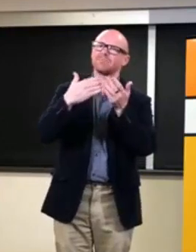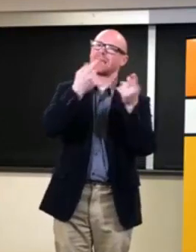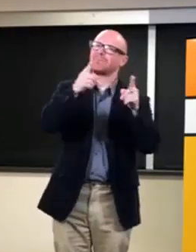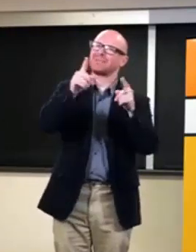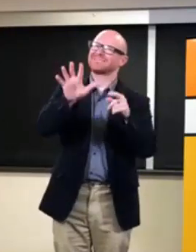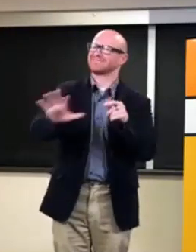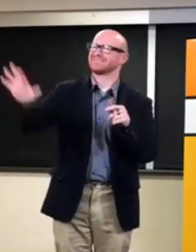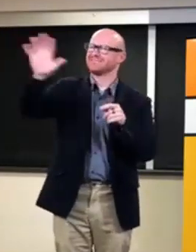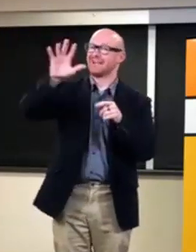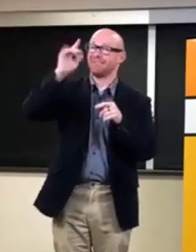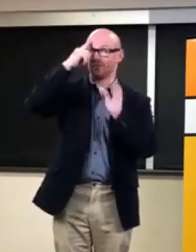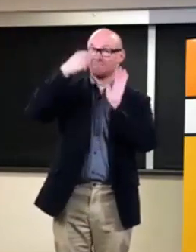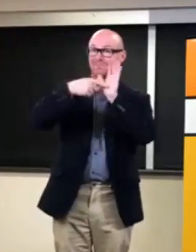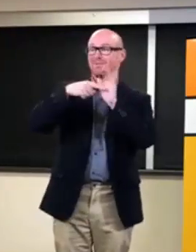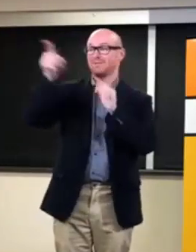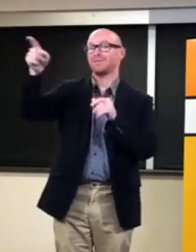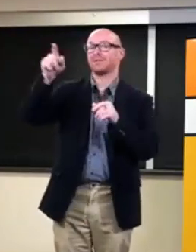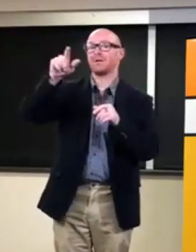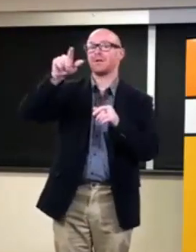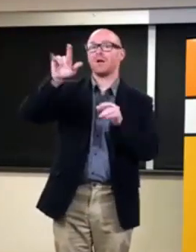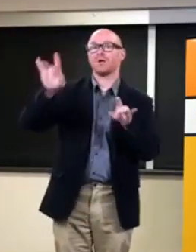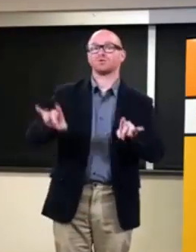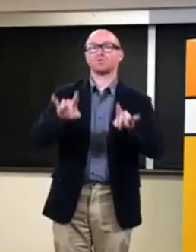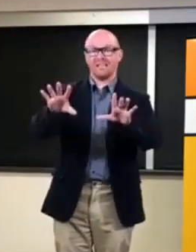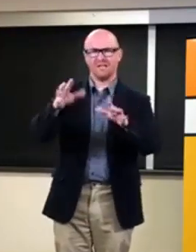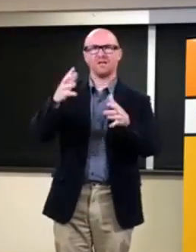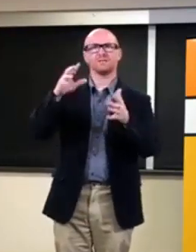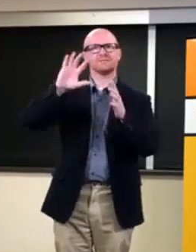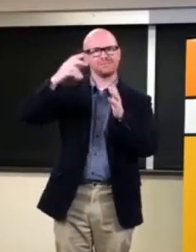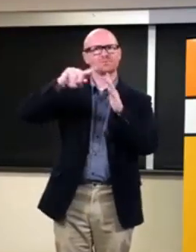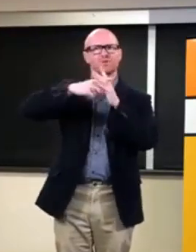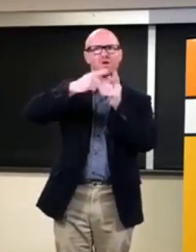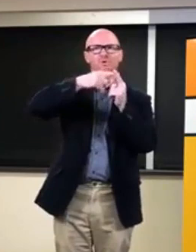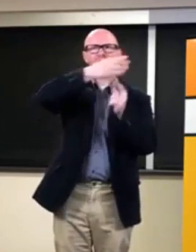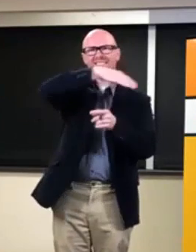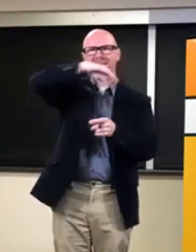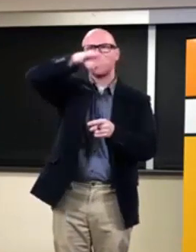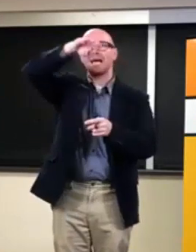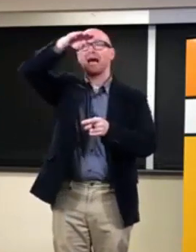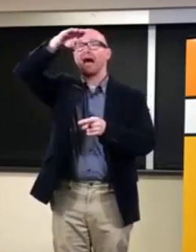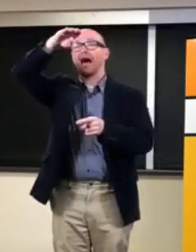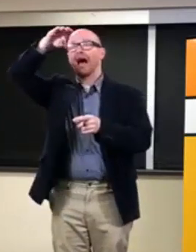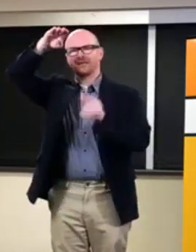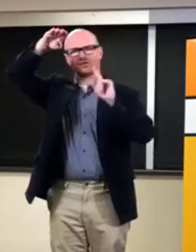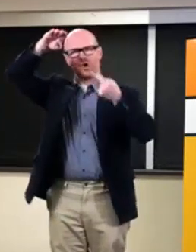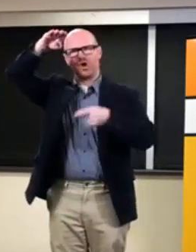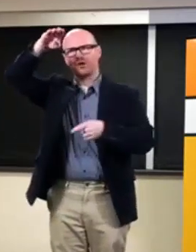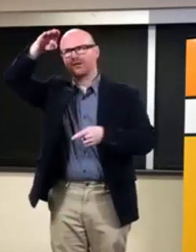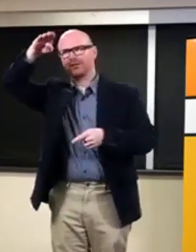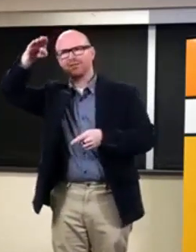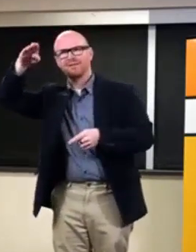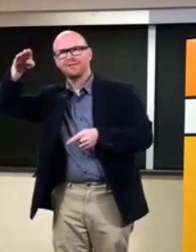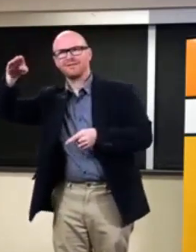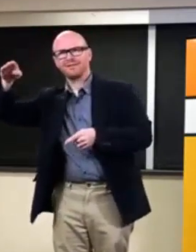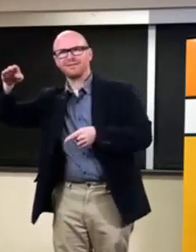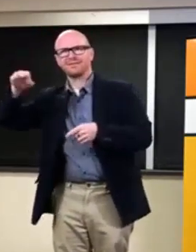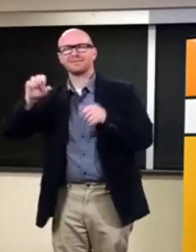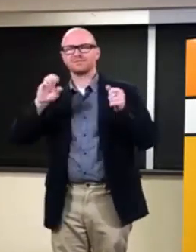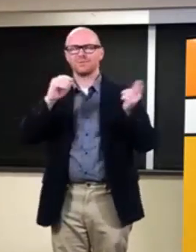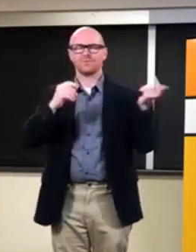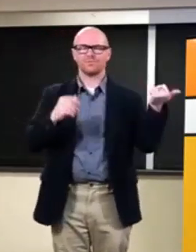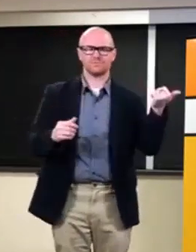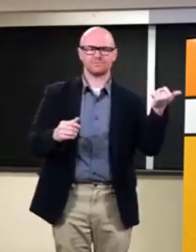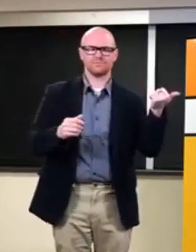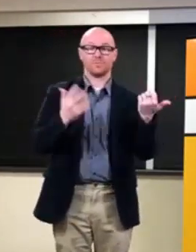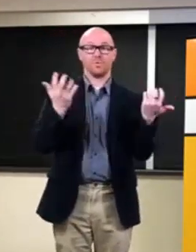It looks like they may be bending their curve downward. Do you have any encouraging thoughts? Sure, so the question is about antibody.